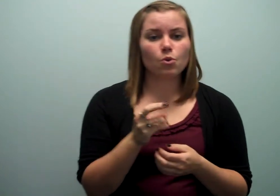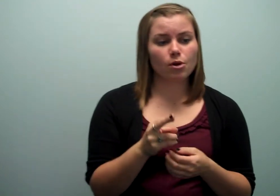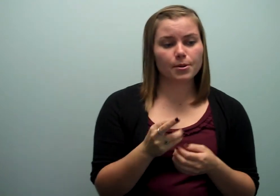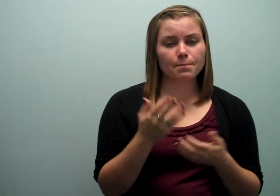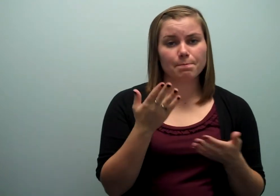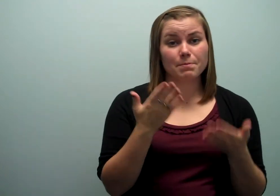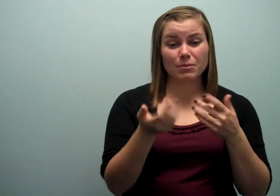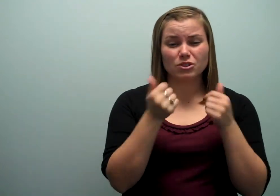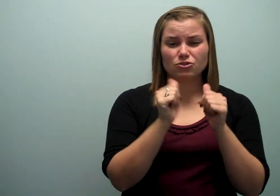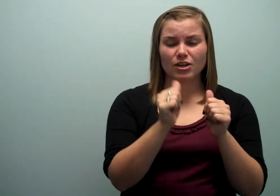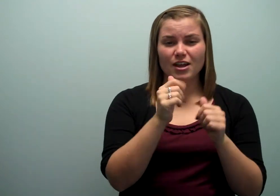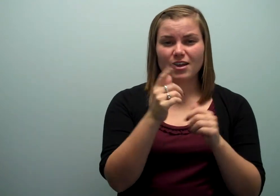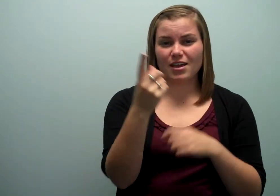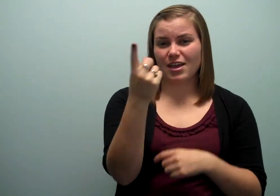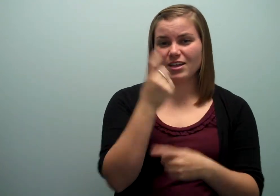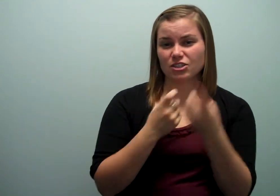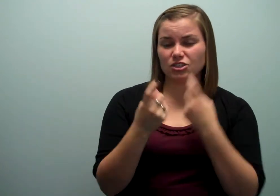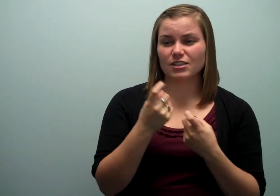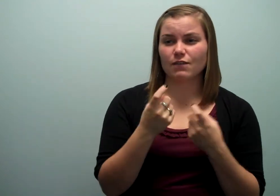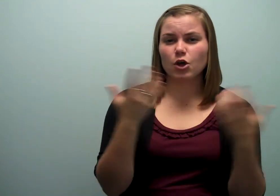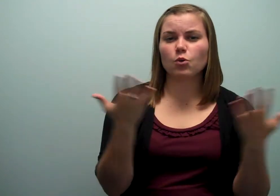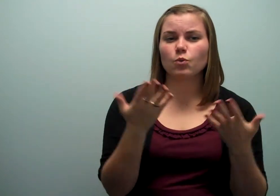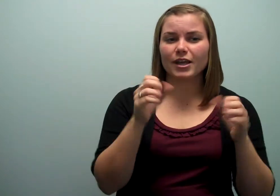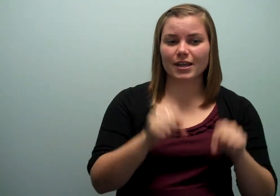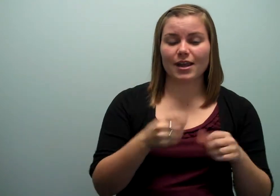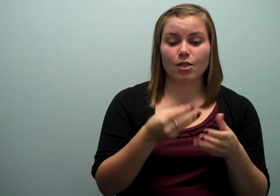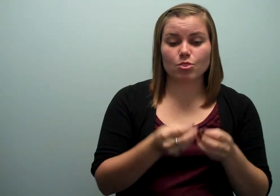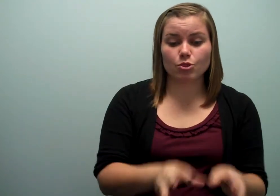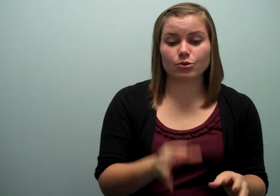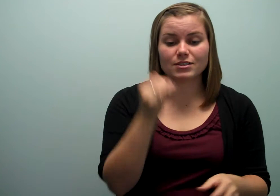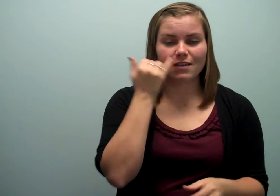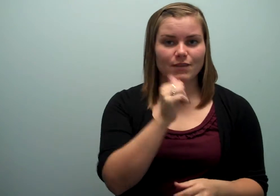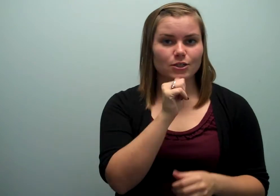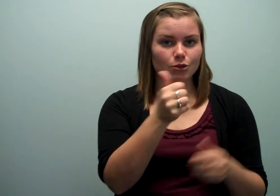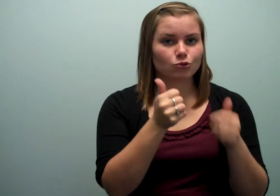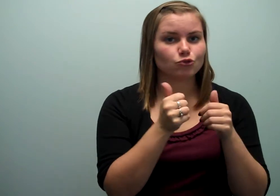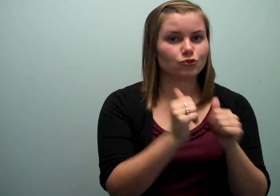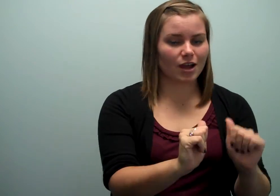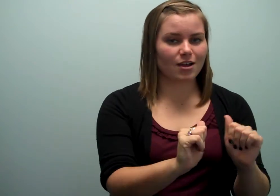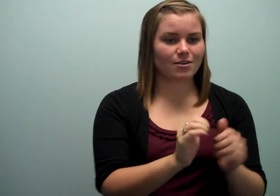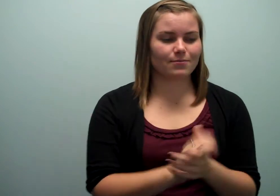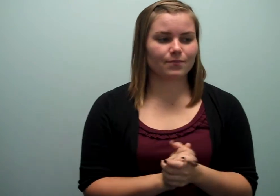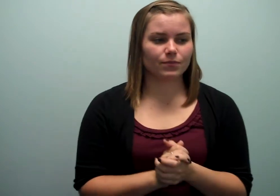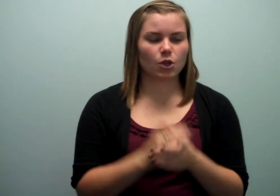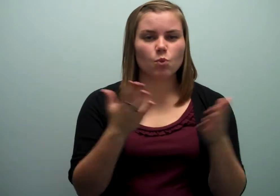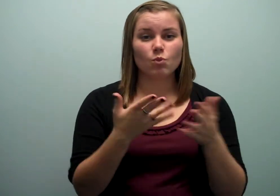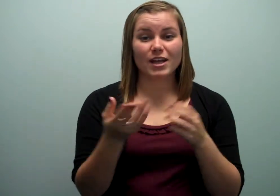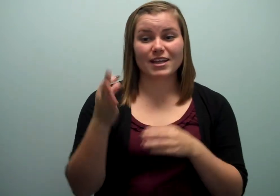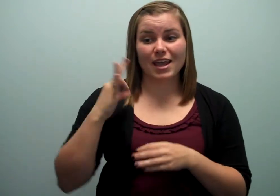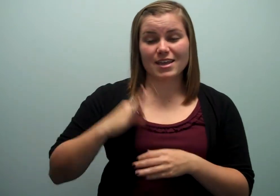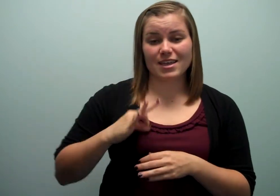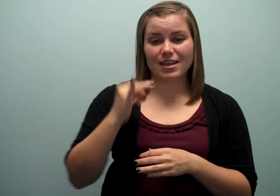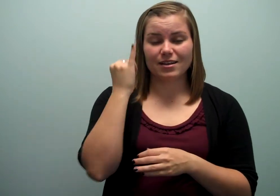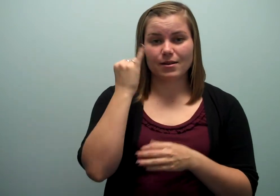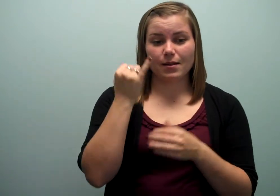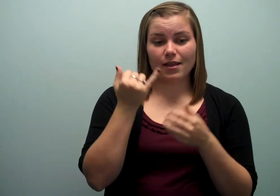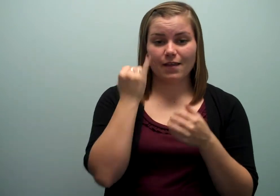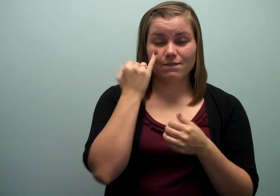how about this? What could I lose if I don't try? What could I gain by trying, whether